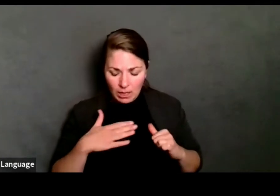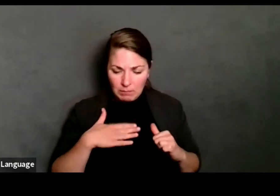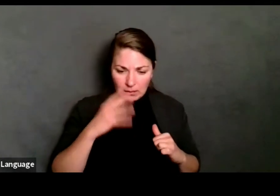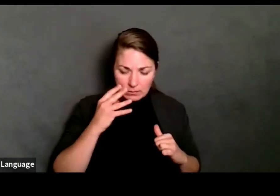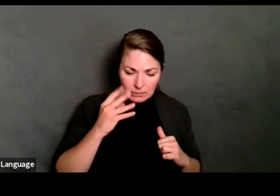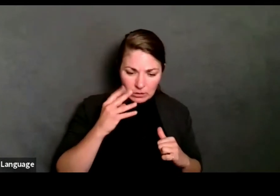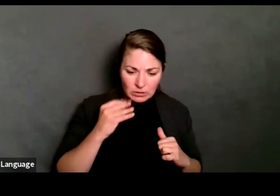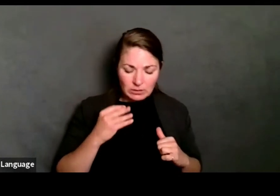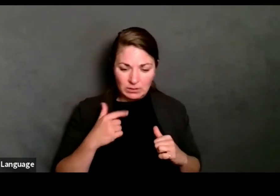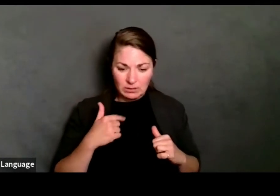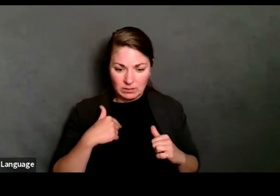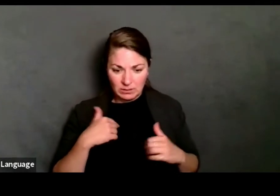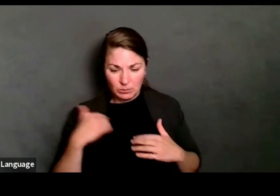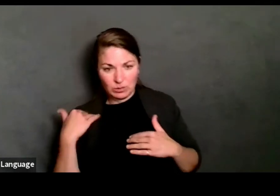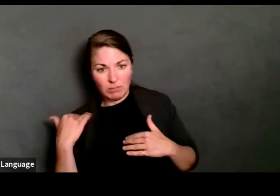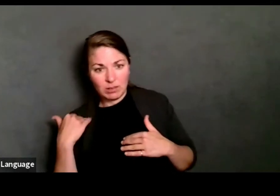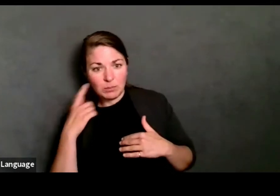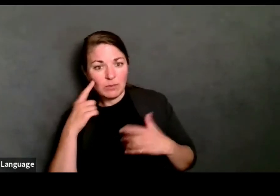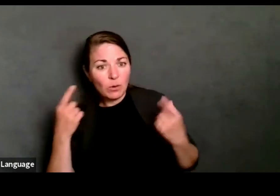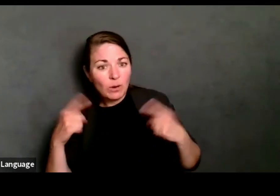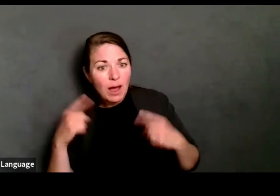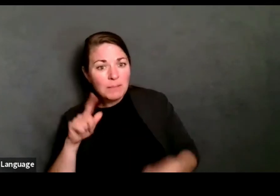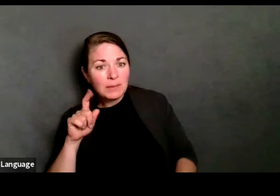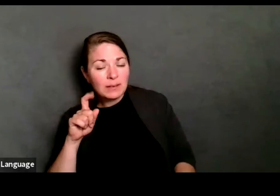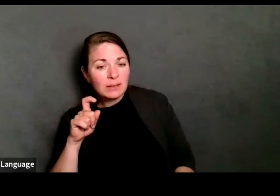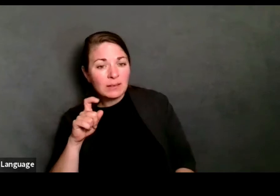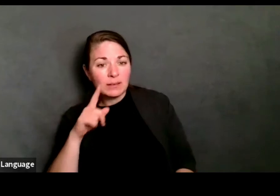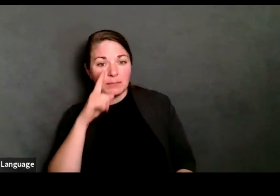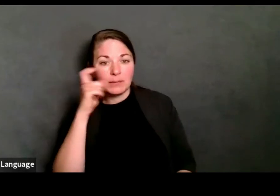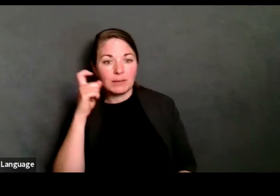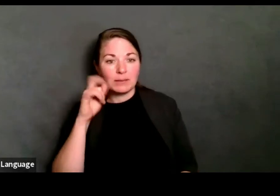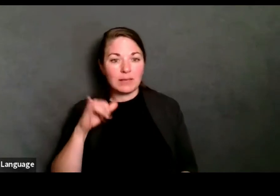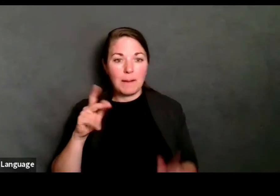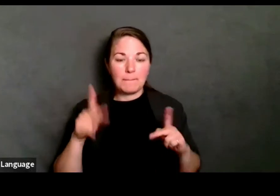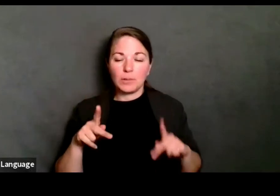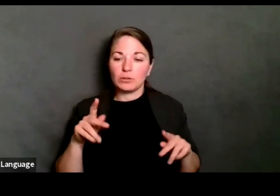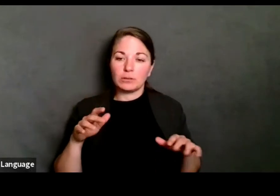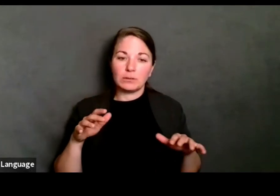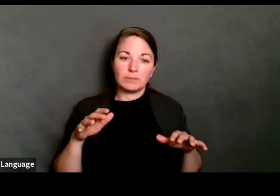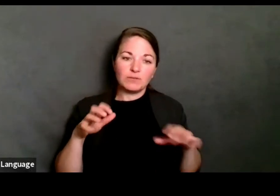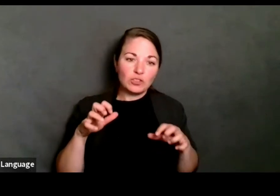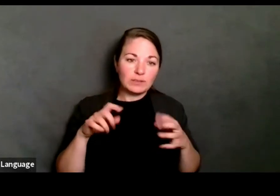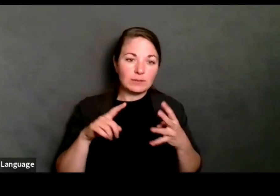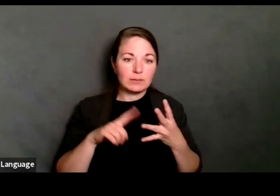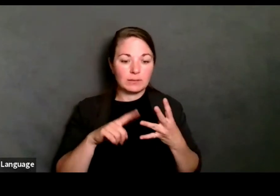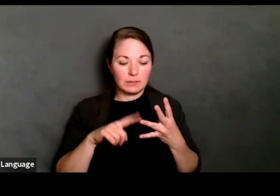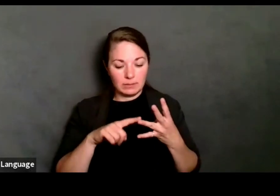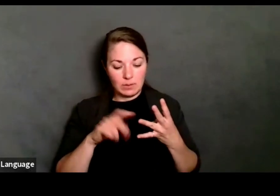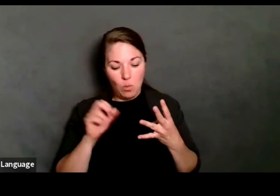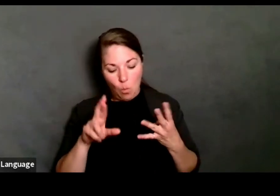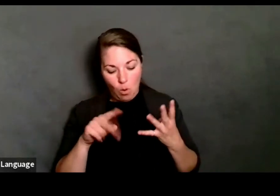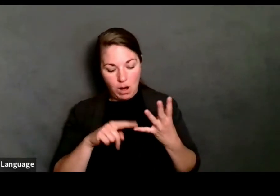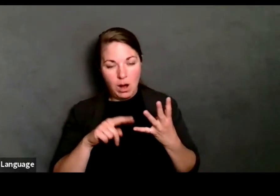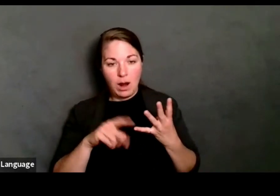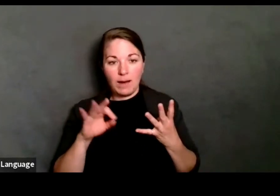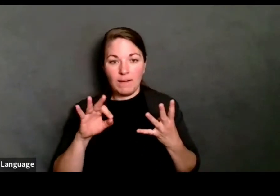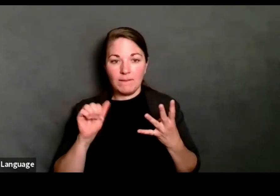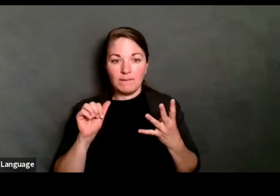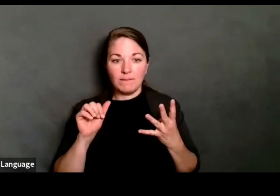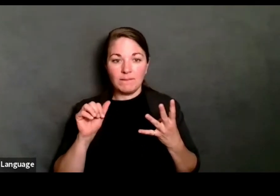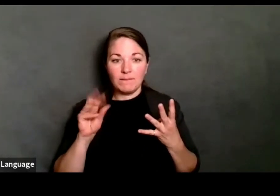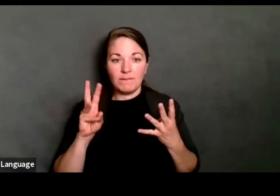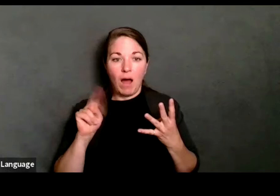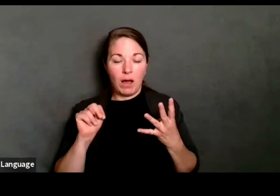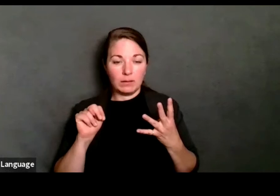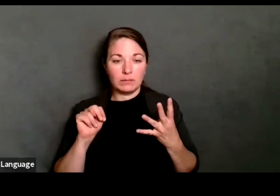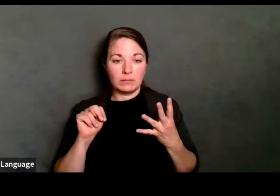they asked for what happened to them because they went into a freeze or a fawn response. In fact, one of the most